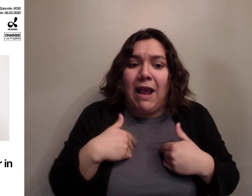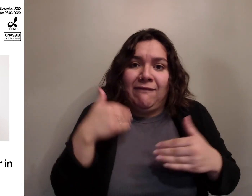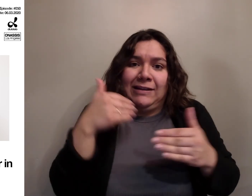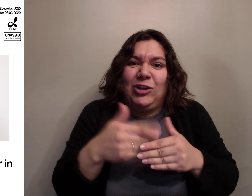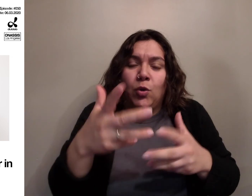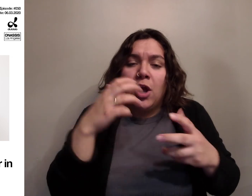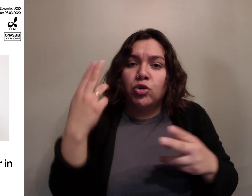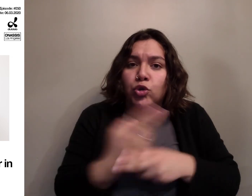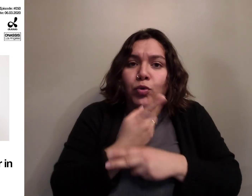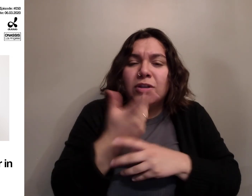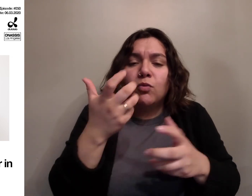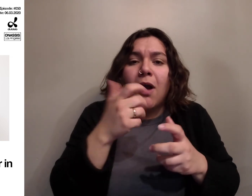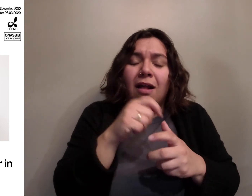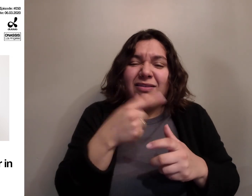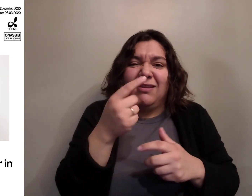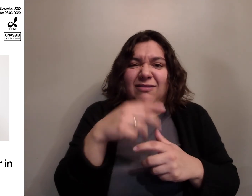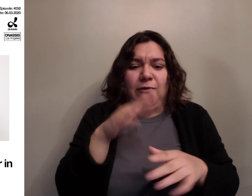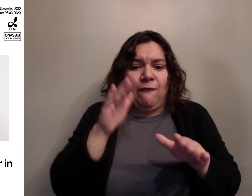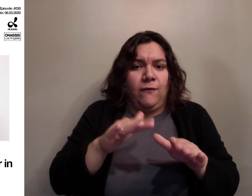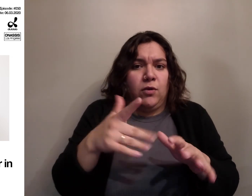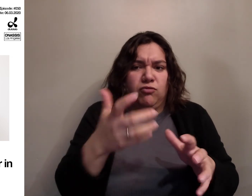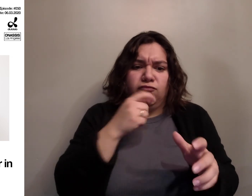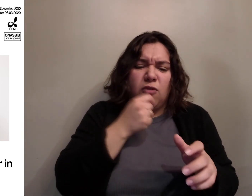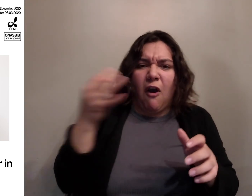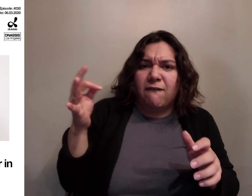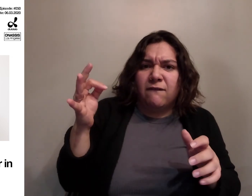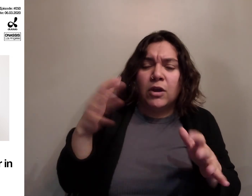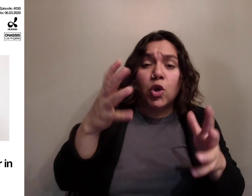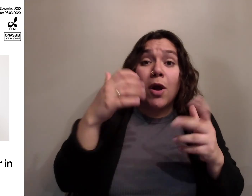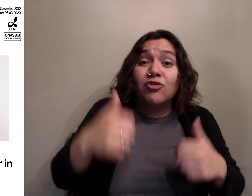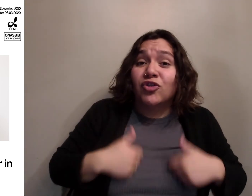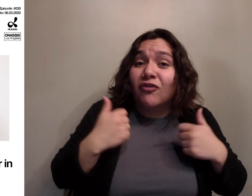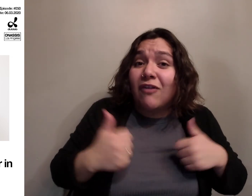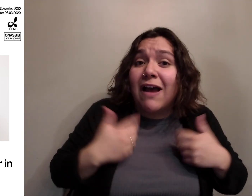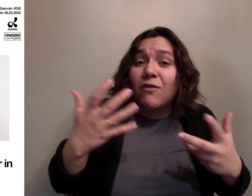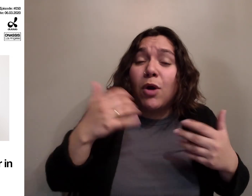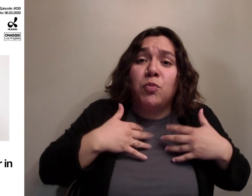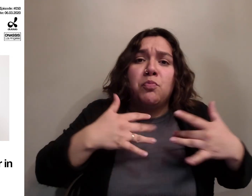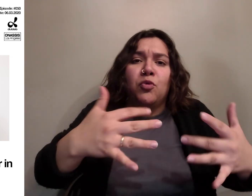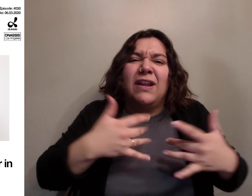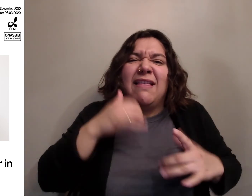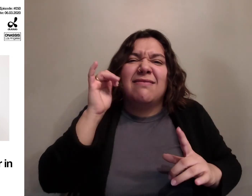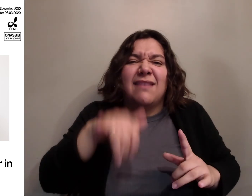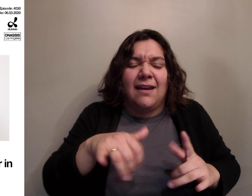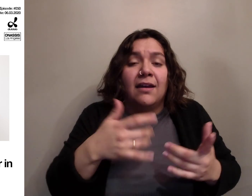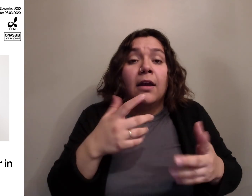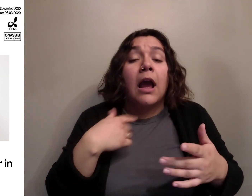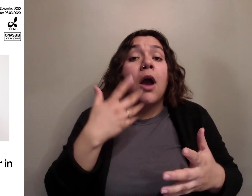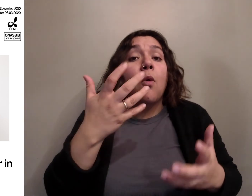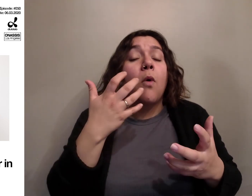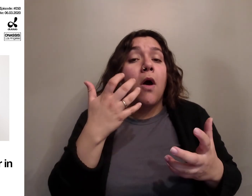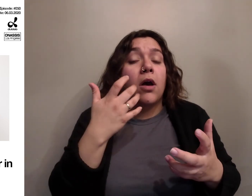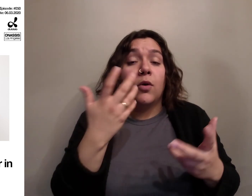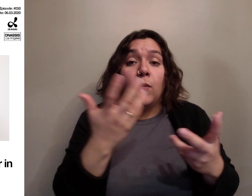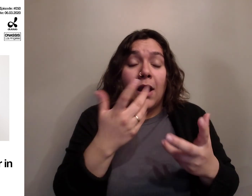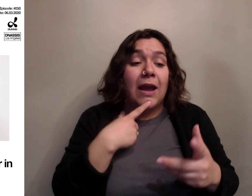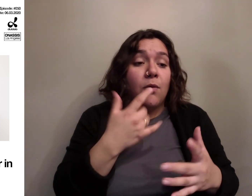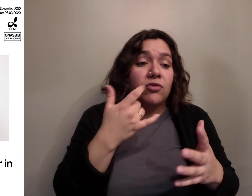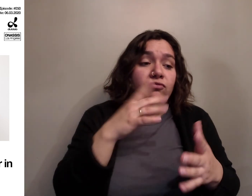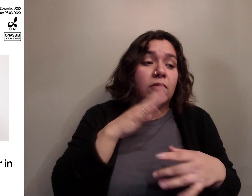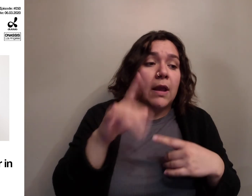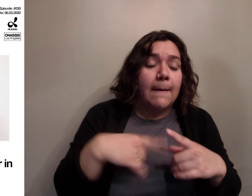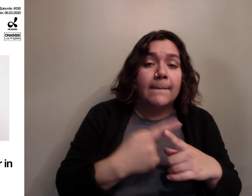near you, if a gun's near you, whatever's near you, you're going to use it to try to get that foot off your neck because you're trying to survive. You're trying to live. You're trying to